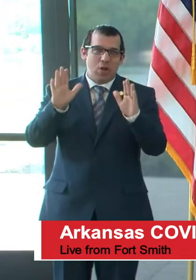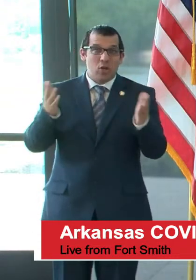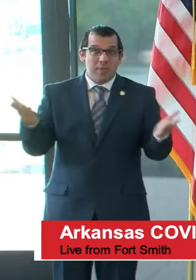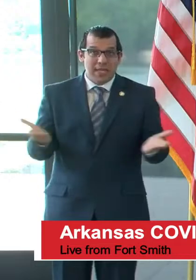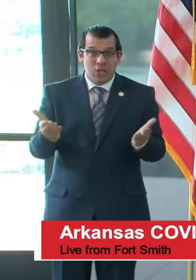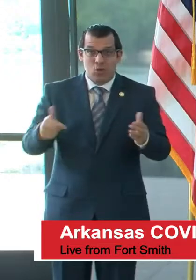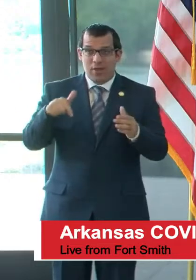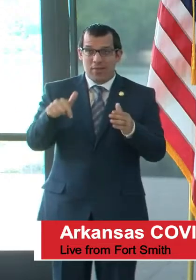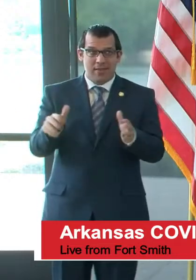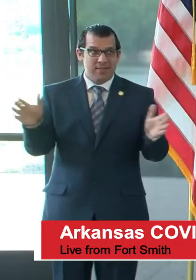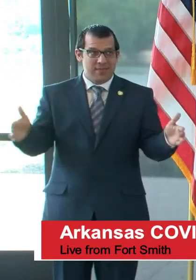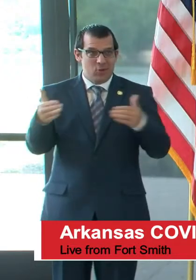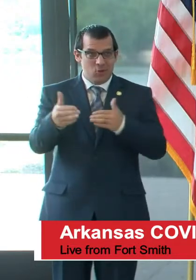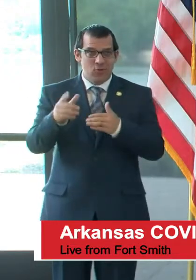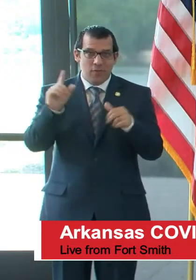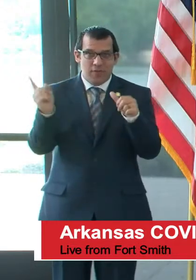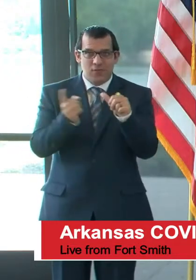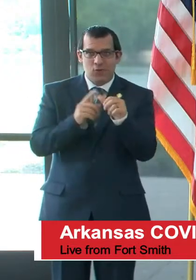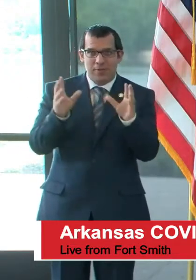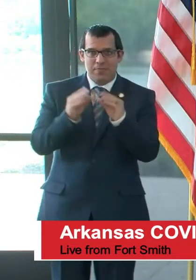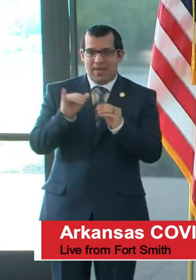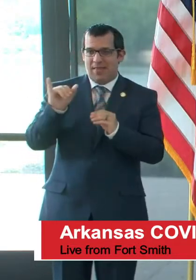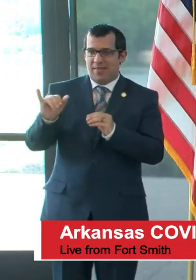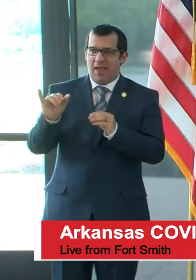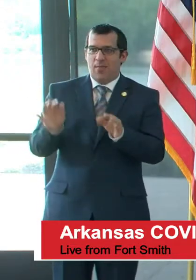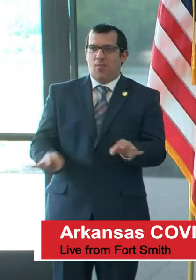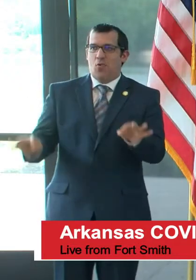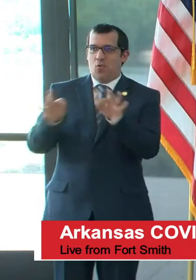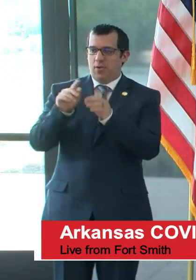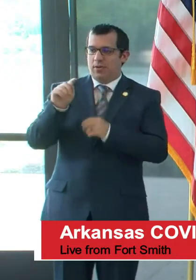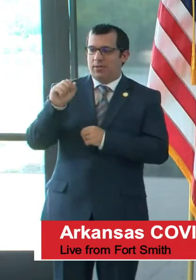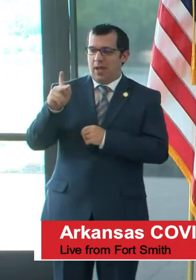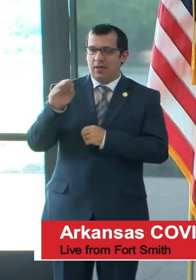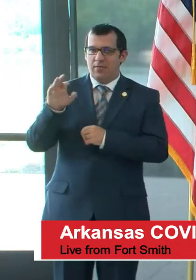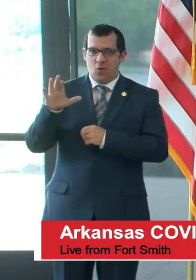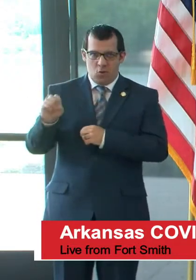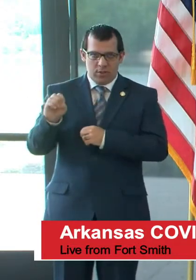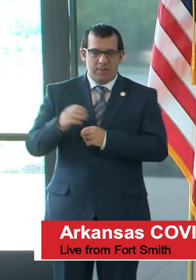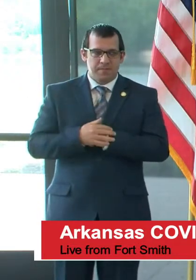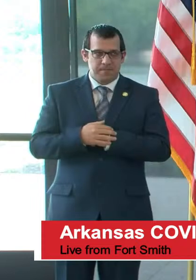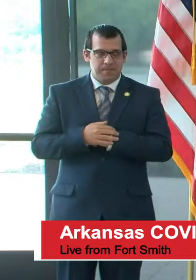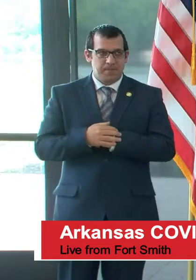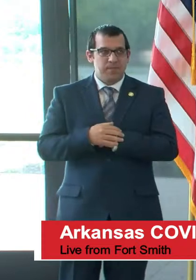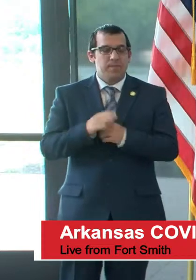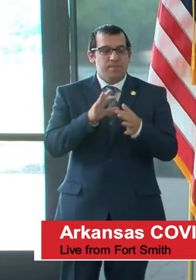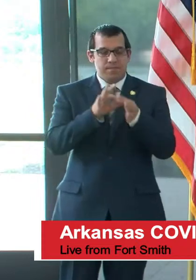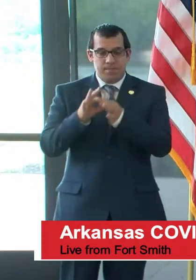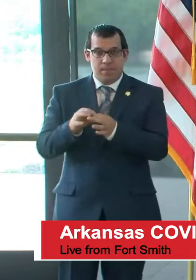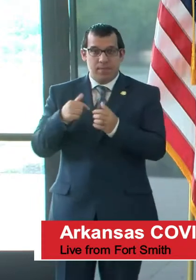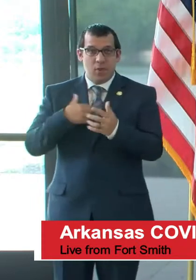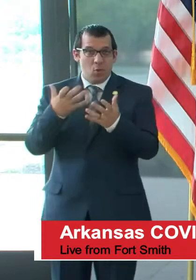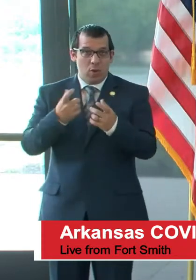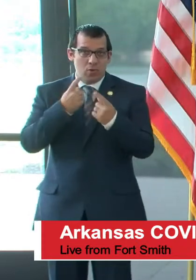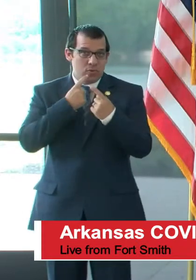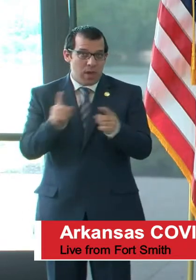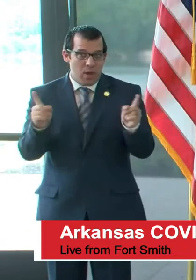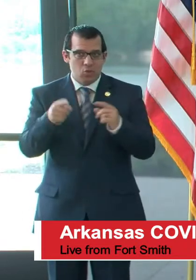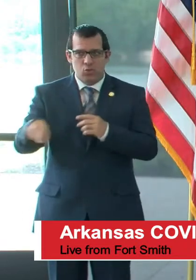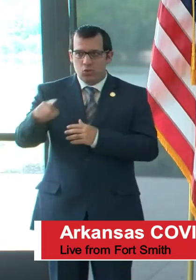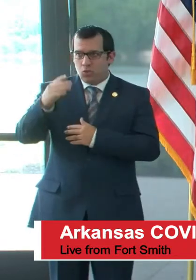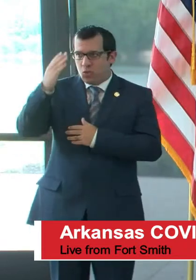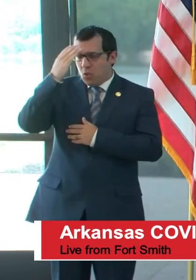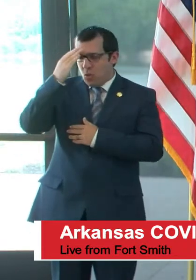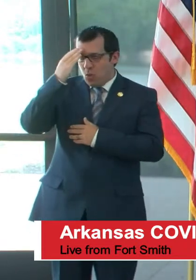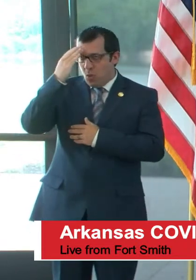this venue for the first meeting of that important task force. Related to that, I did want to announce that, as you know,